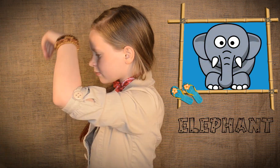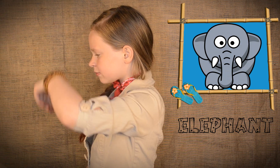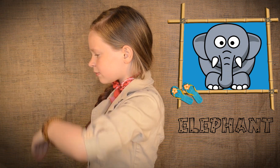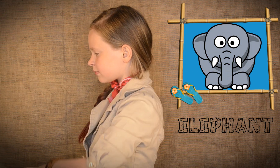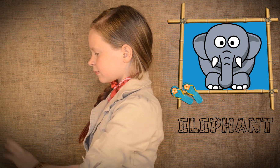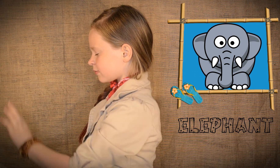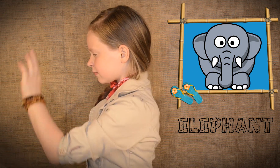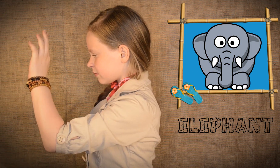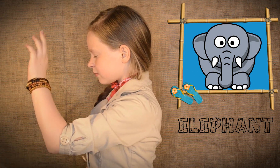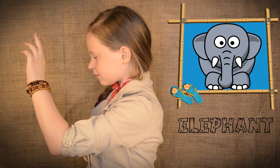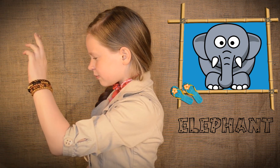Elephant Oh